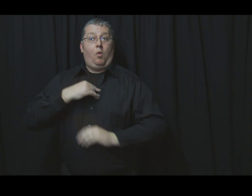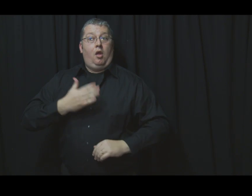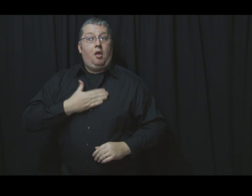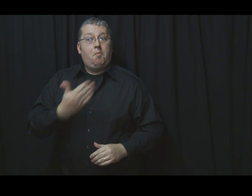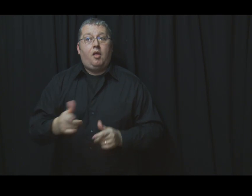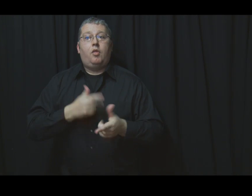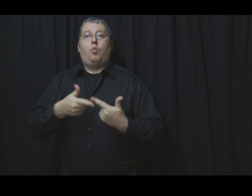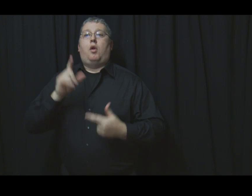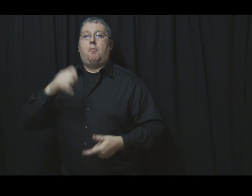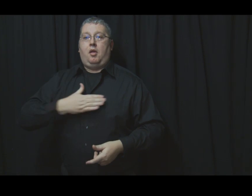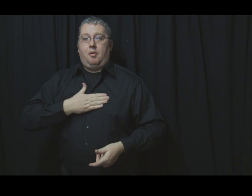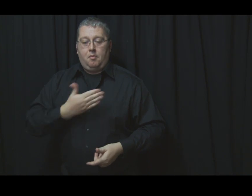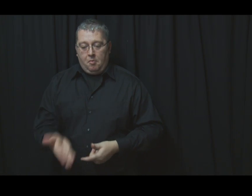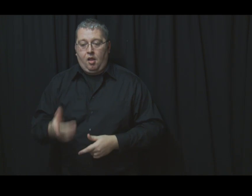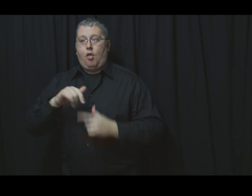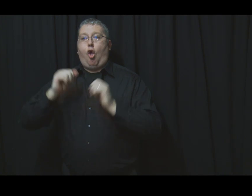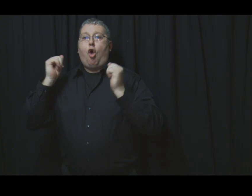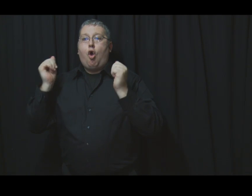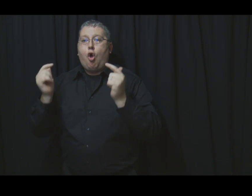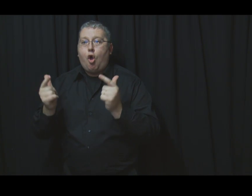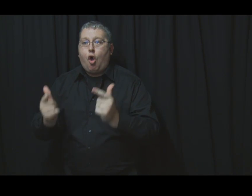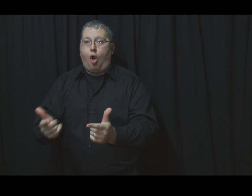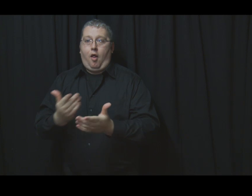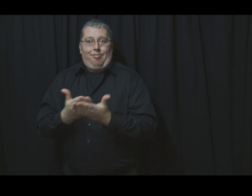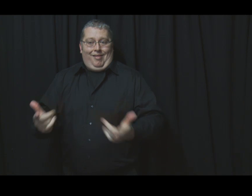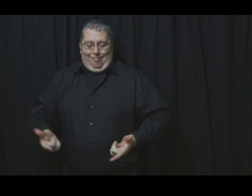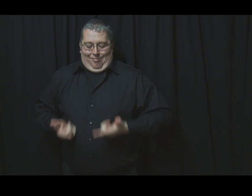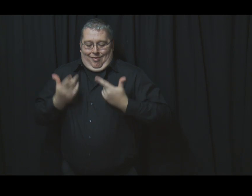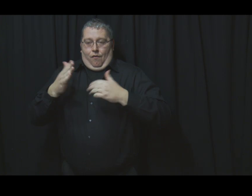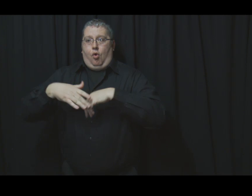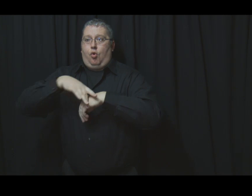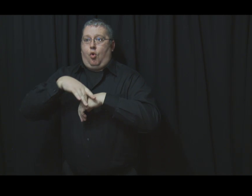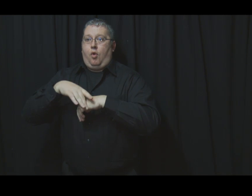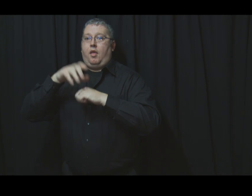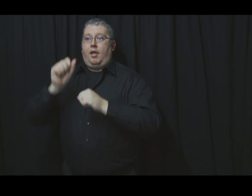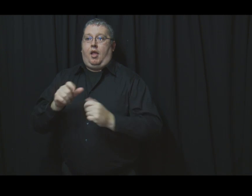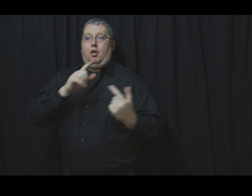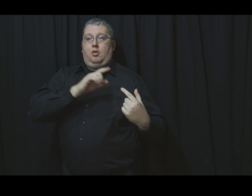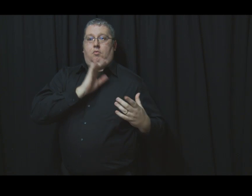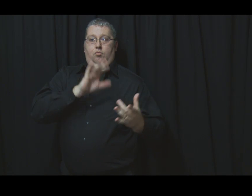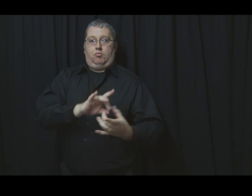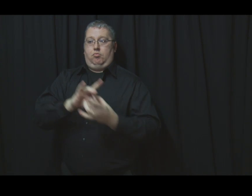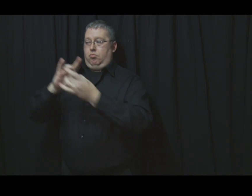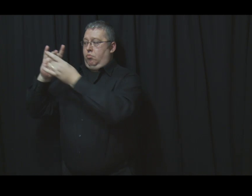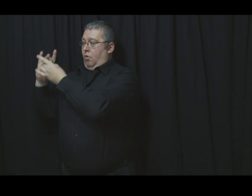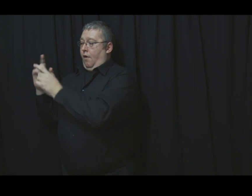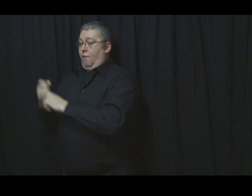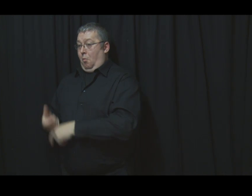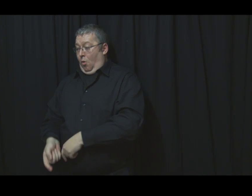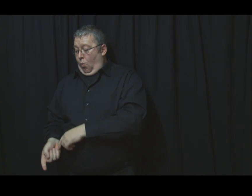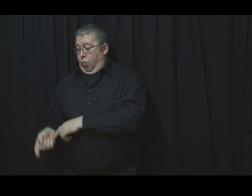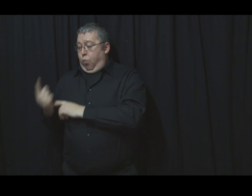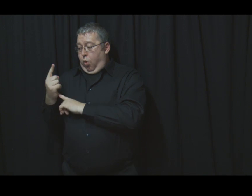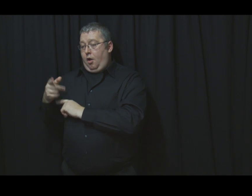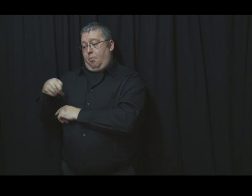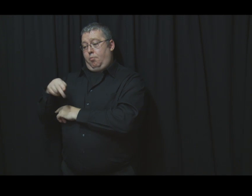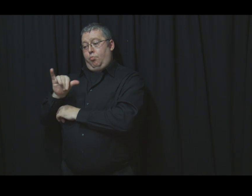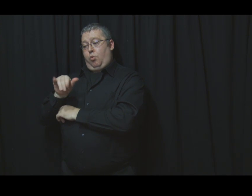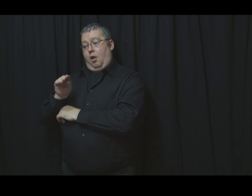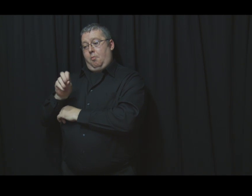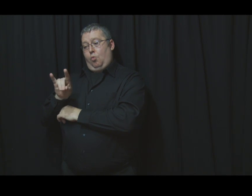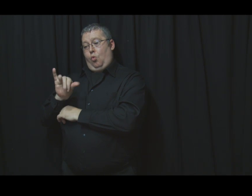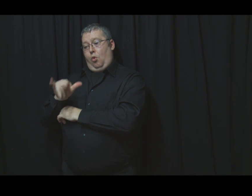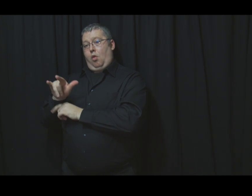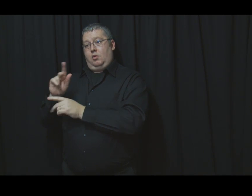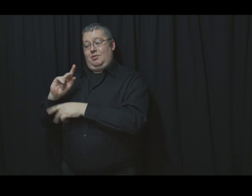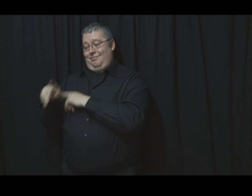likewise admit that all organic beings which have ever lived on this earth may be descended from some one primordial form. So he had in